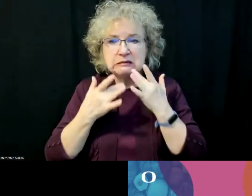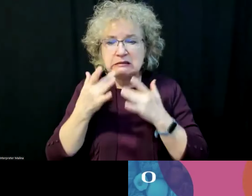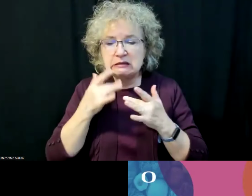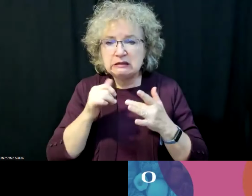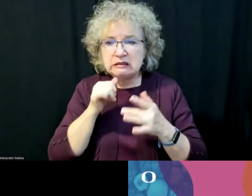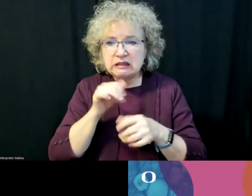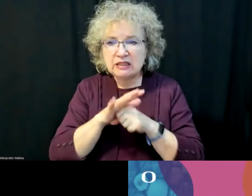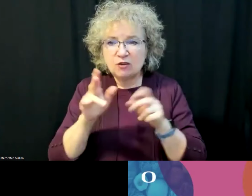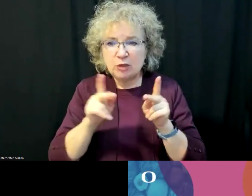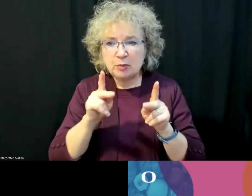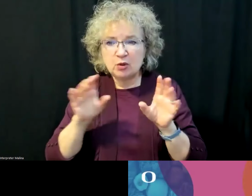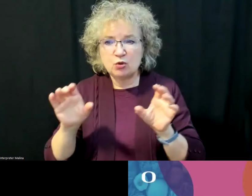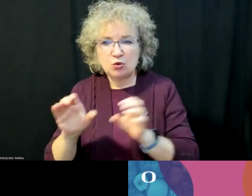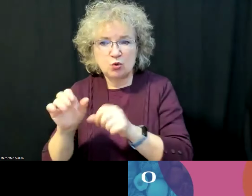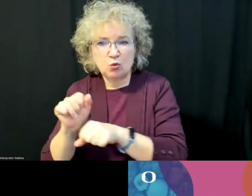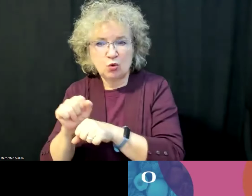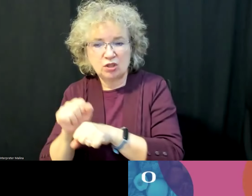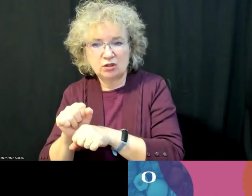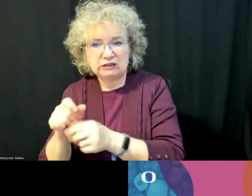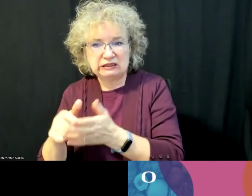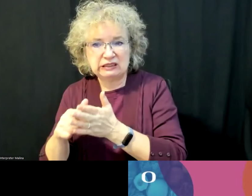enough people to do the work that's already being done.